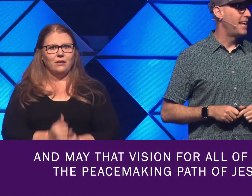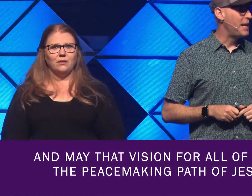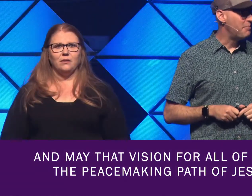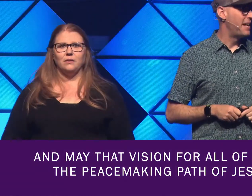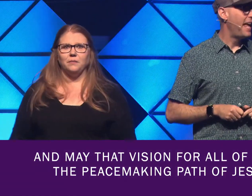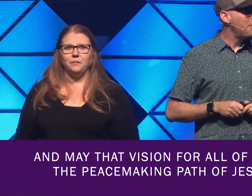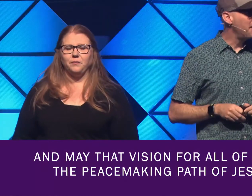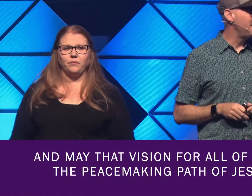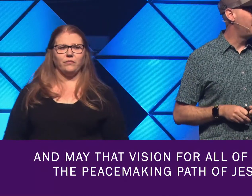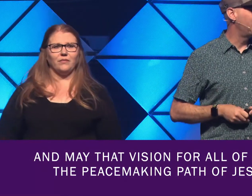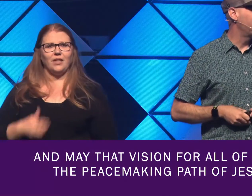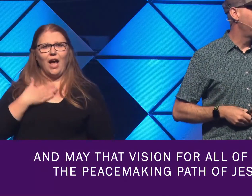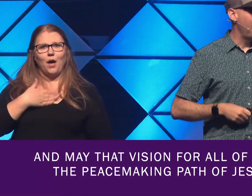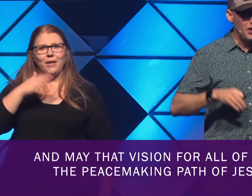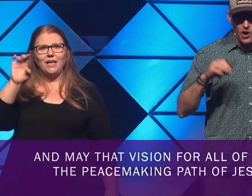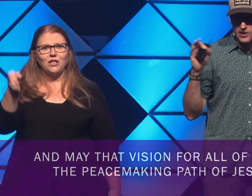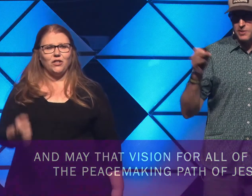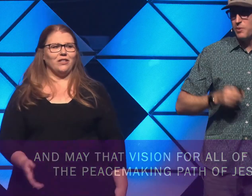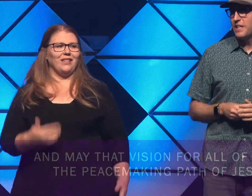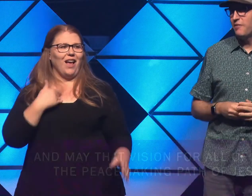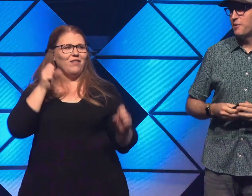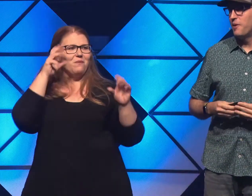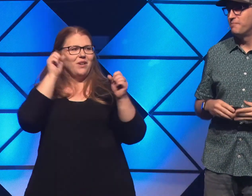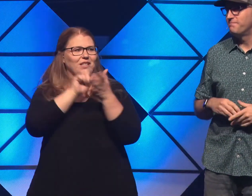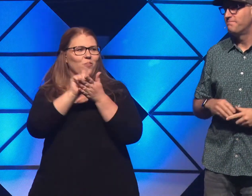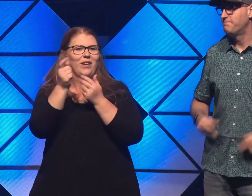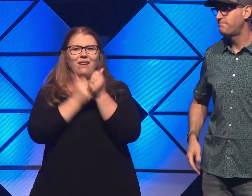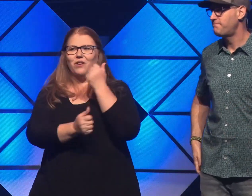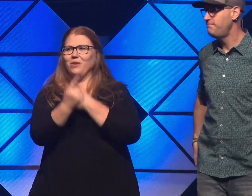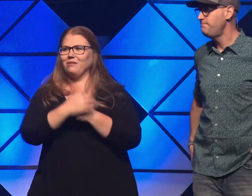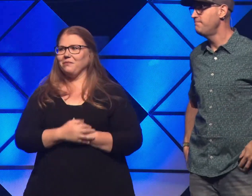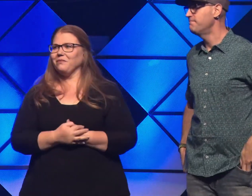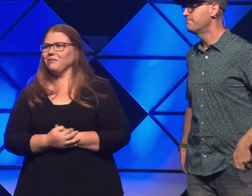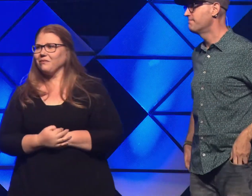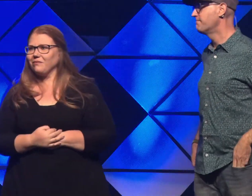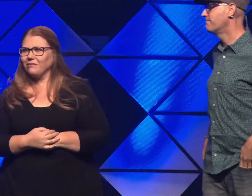Amen. Amen. Happy Easter. Have an awesome week, everyone.